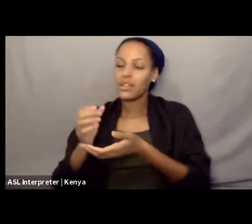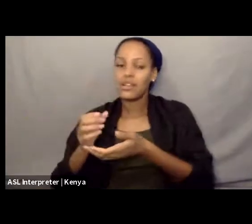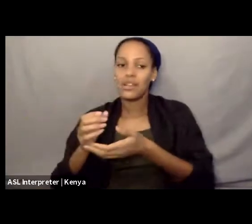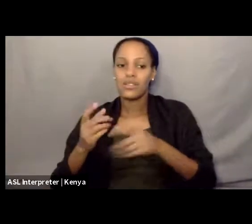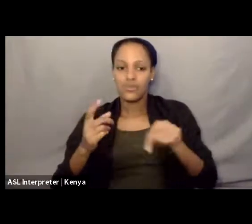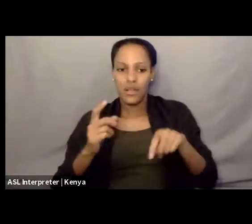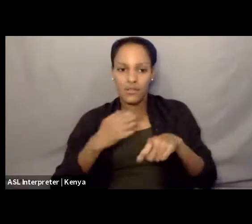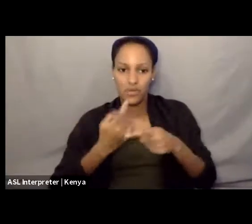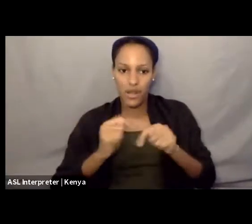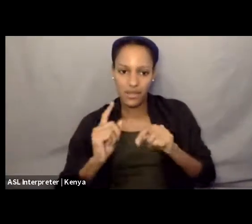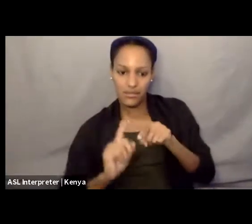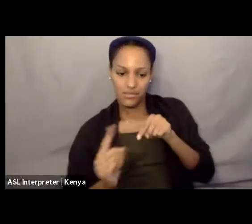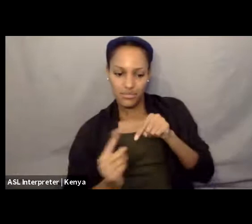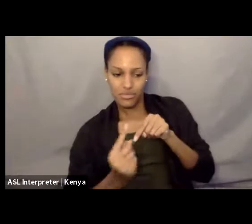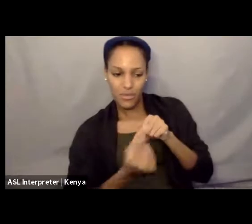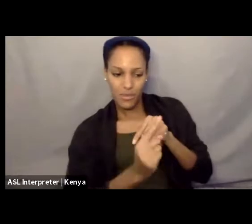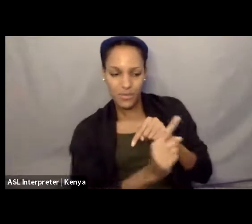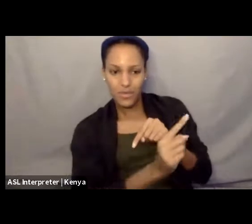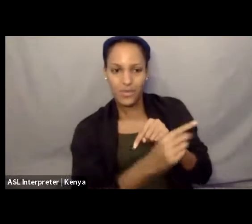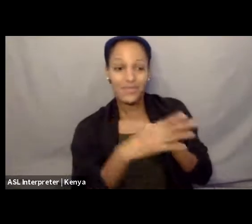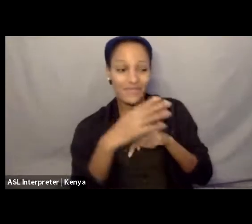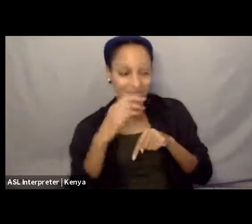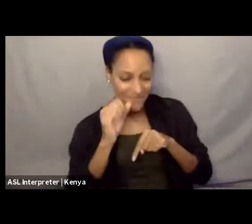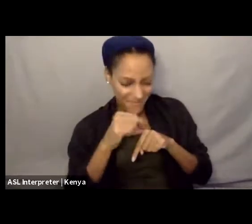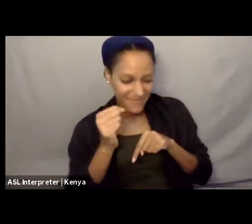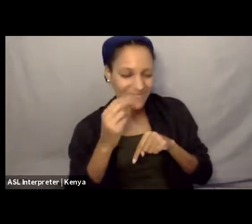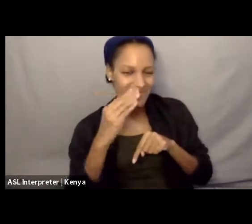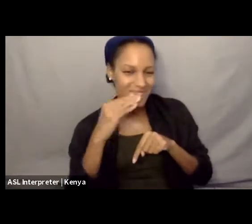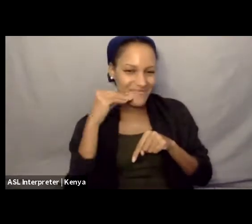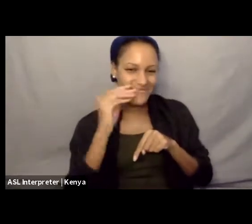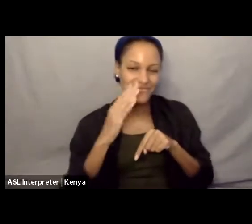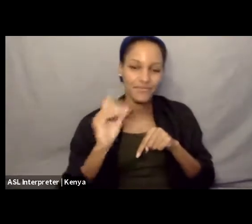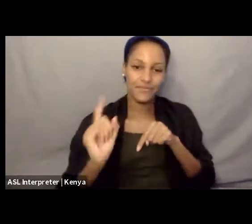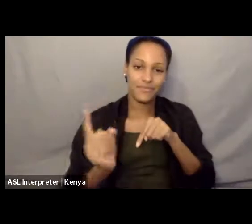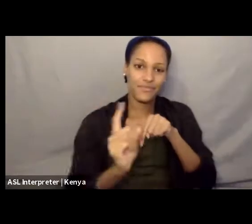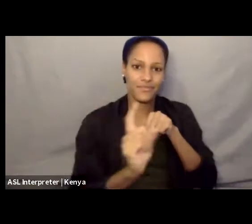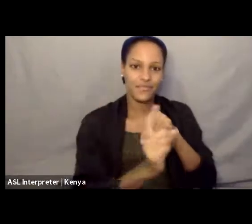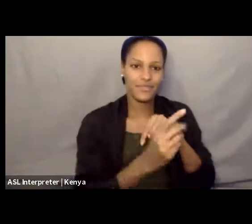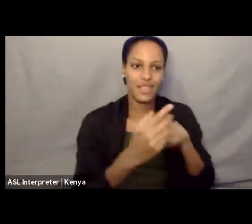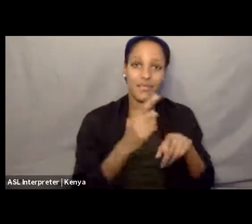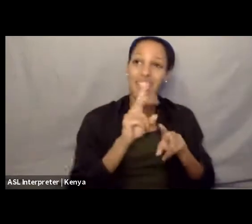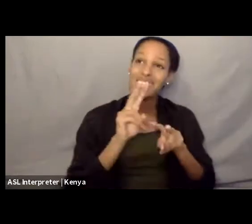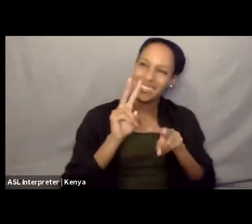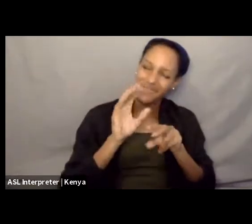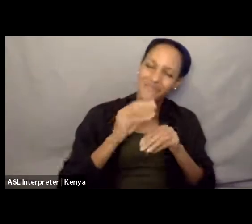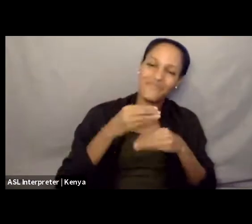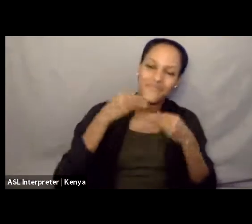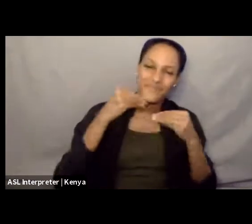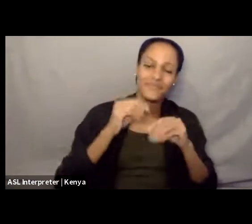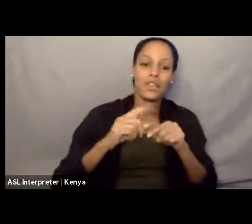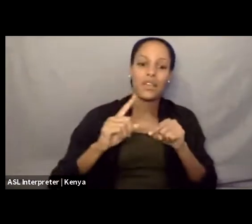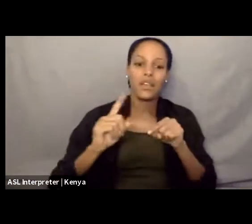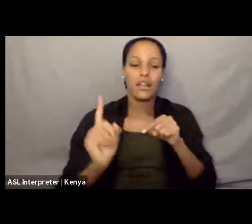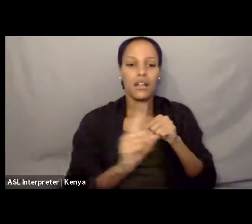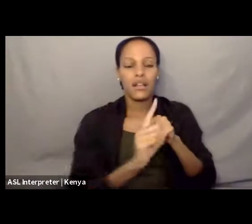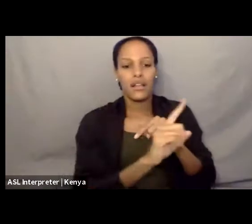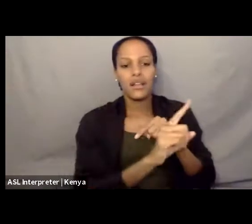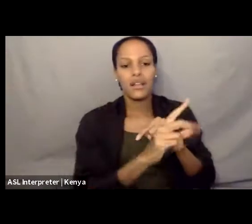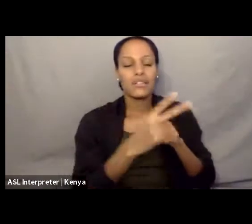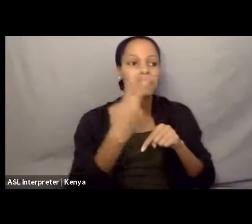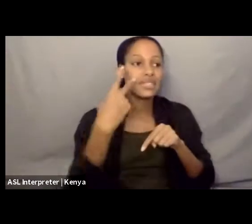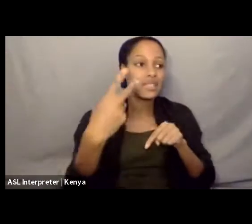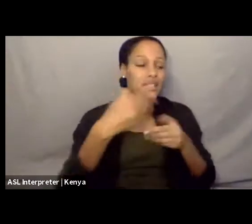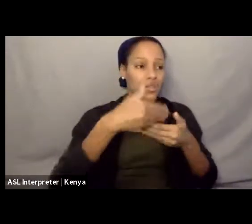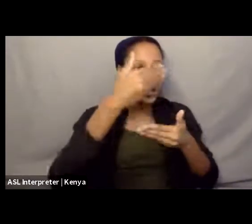red bobbing foot and smiling softly at me and me at him, looked at the drizzle through the big plate